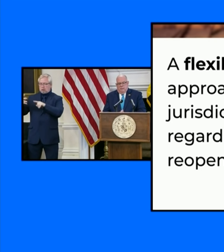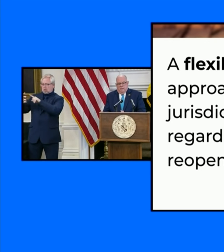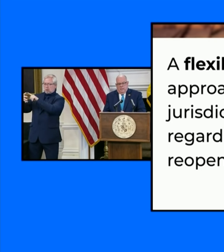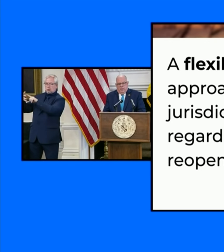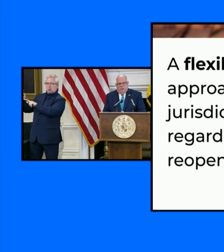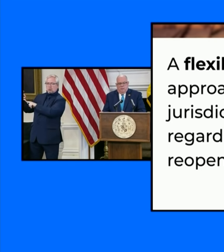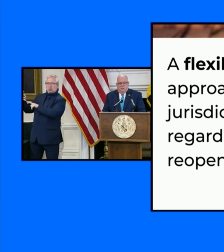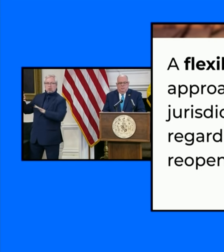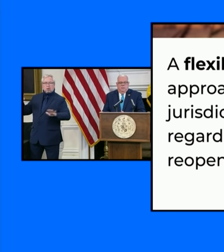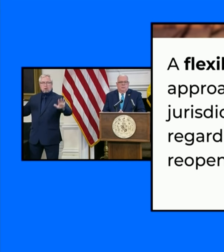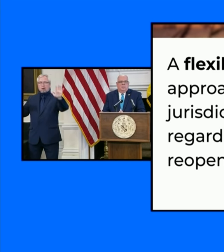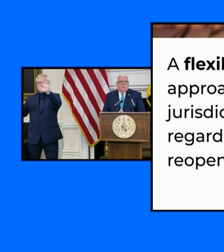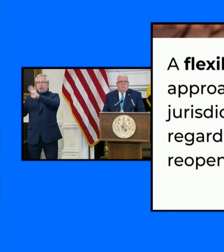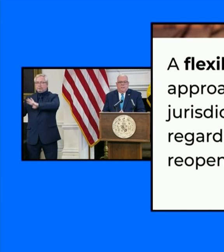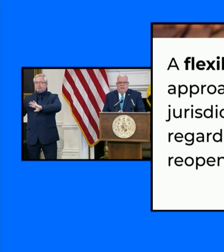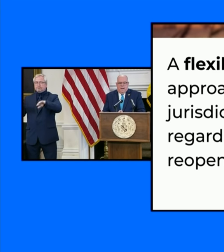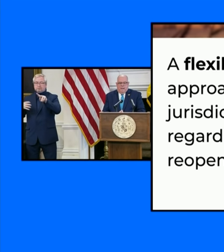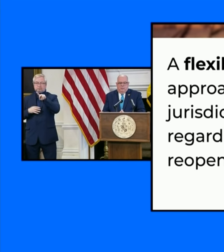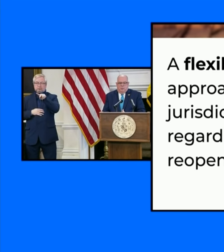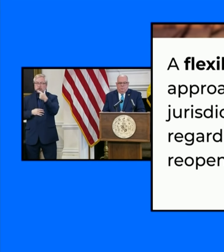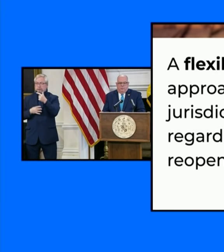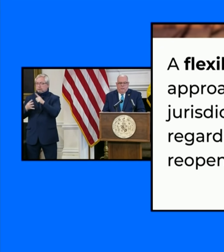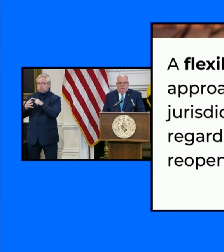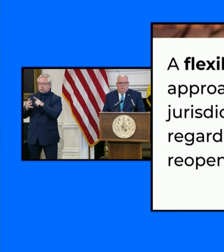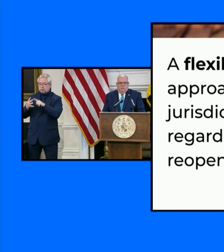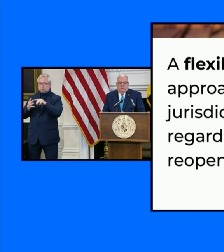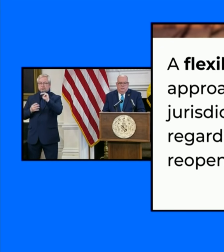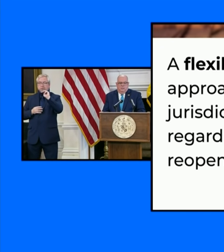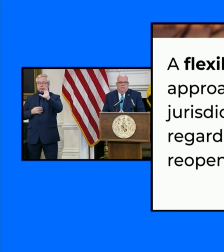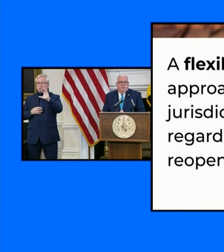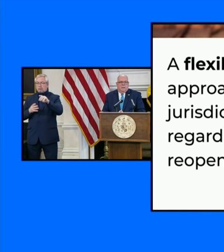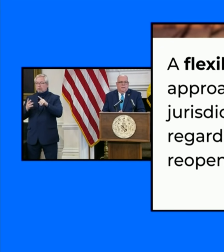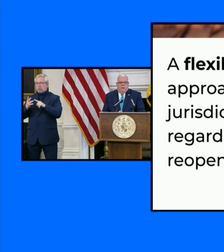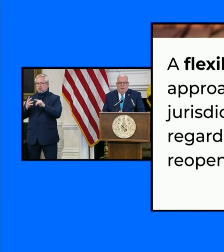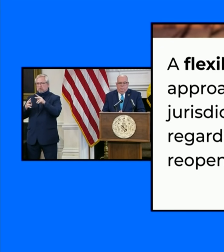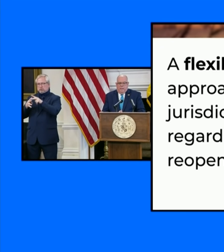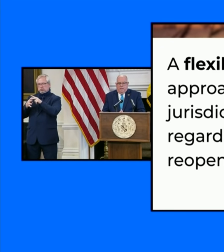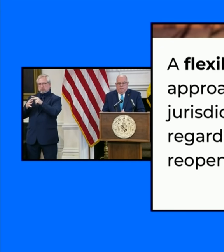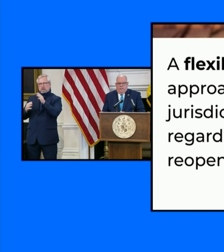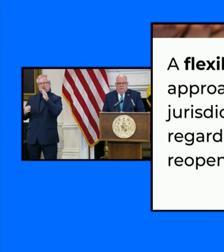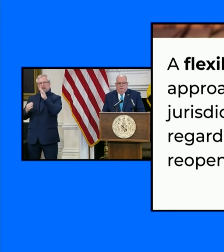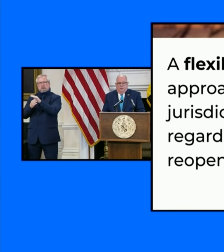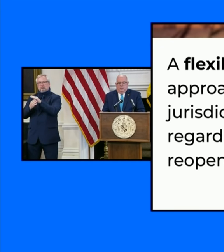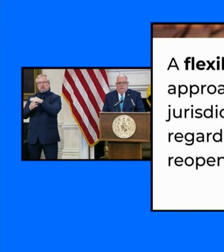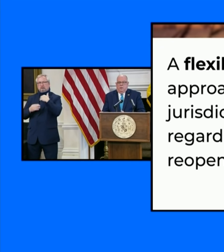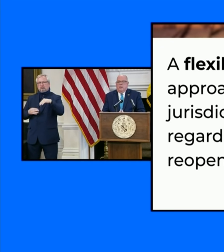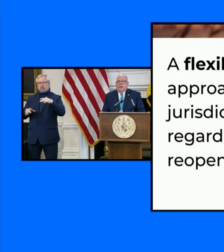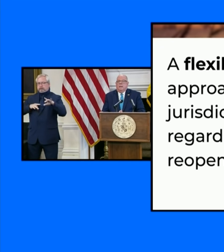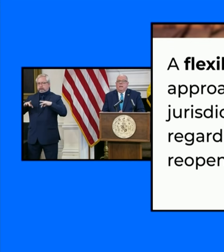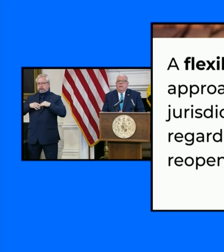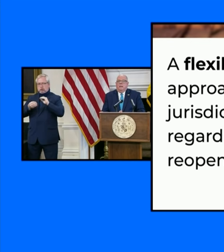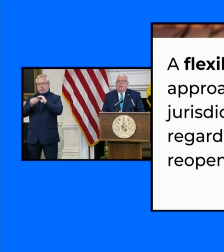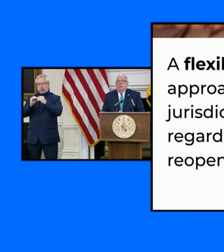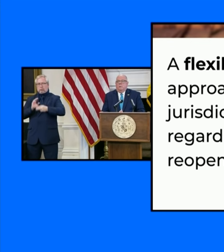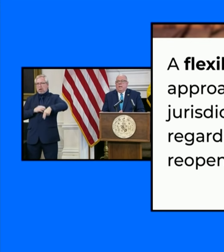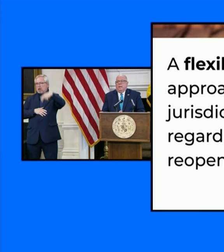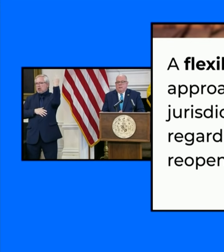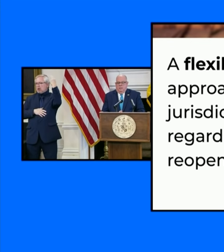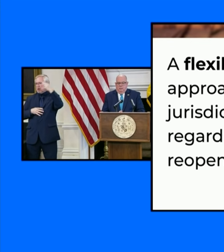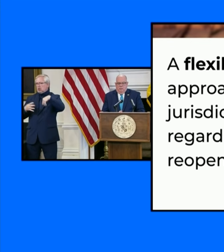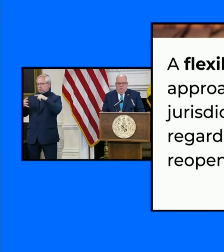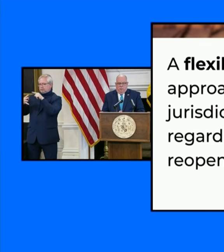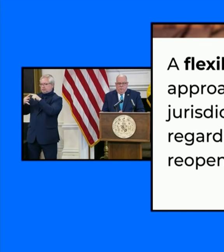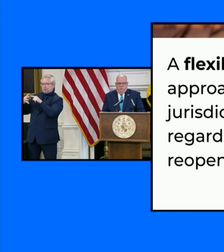Montgomery counties have the highest number of cases, and they have made it clear that they are not yet